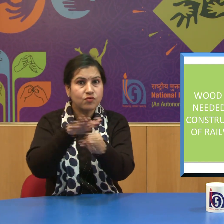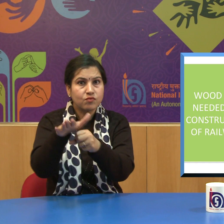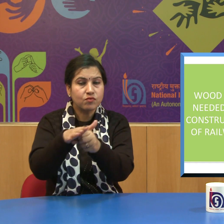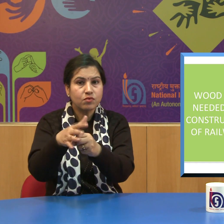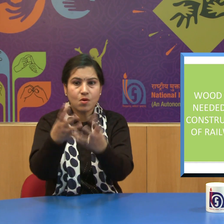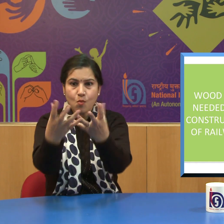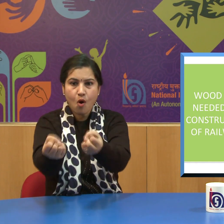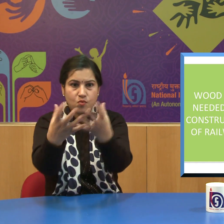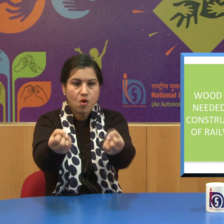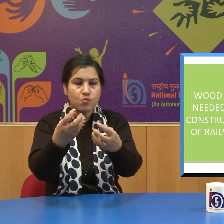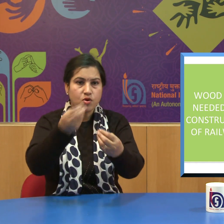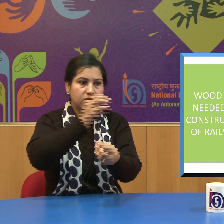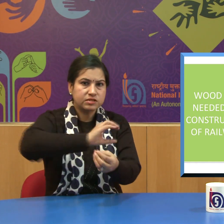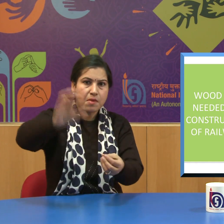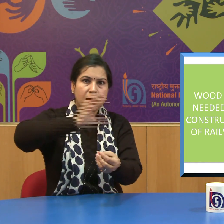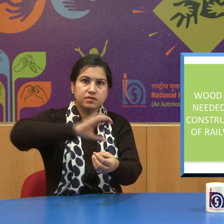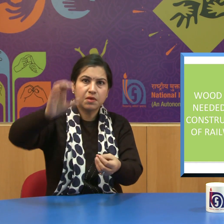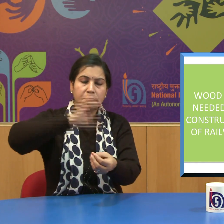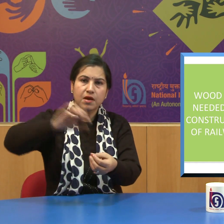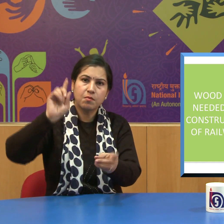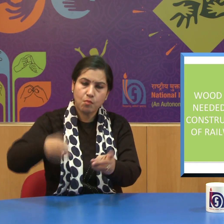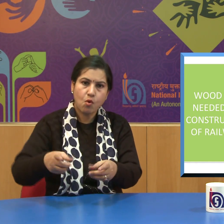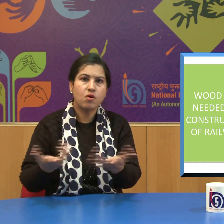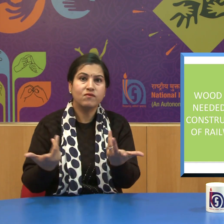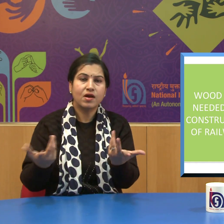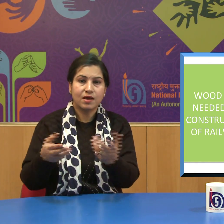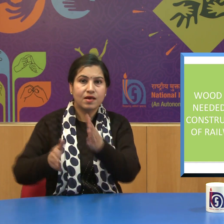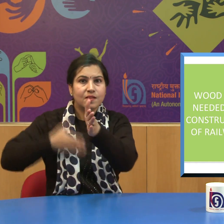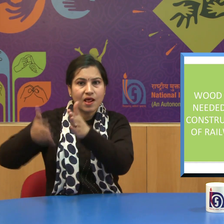as wood was needed to make tracks for railways.